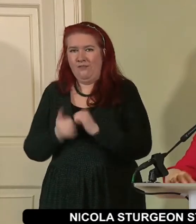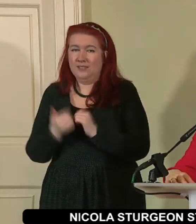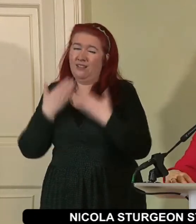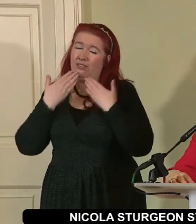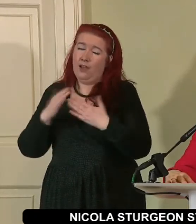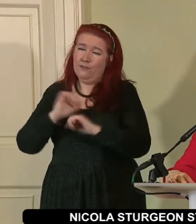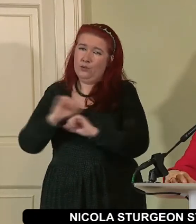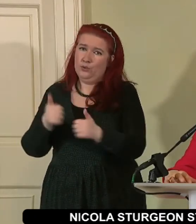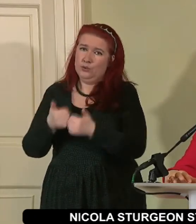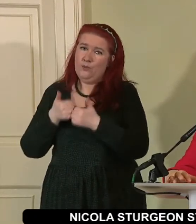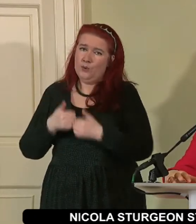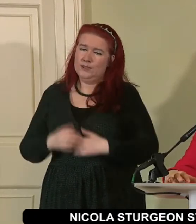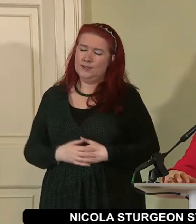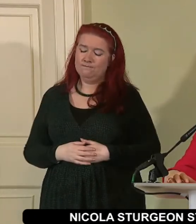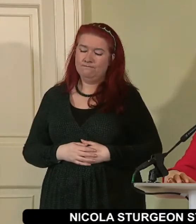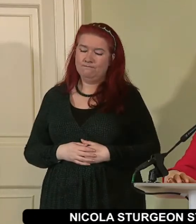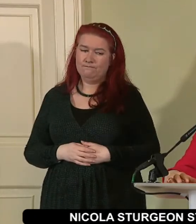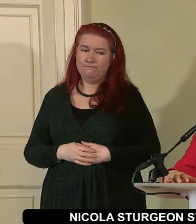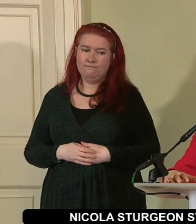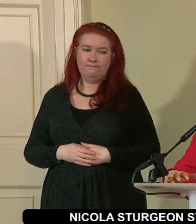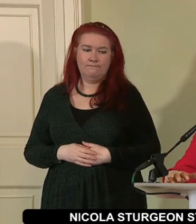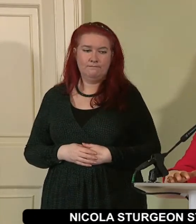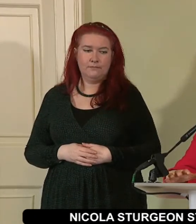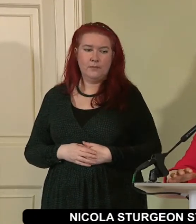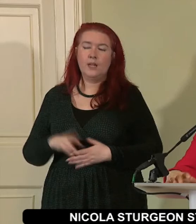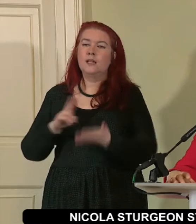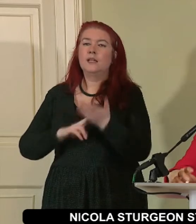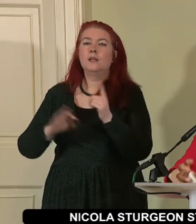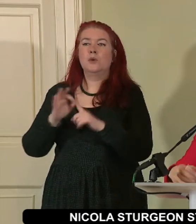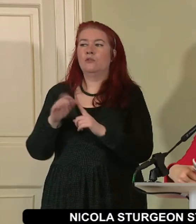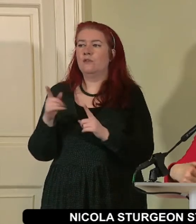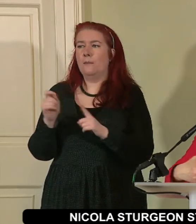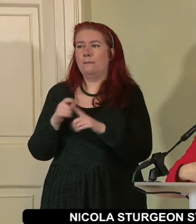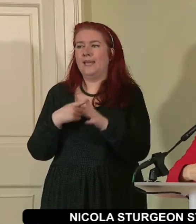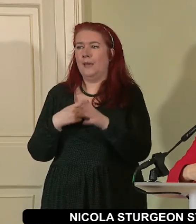support. And Neil Pooran from PA.